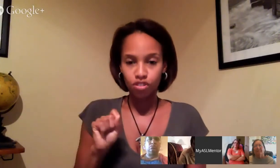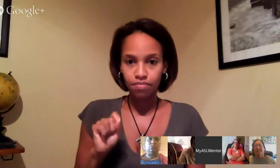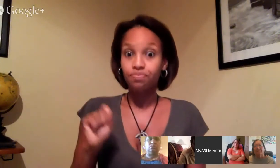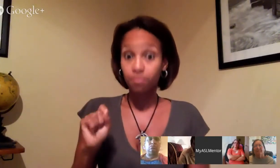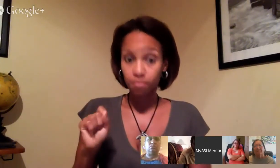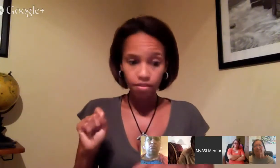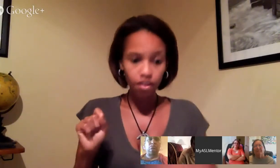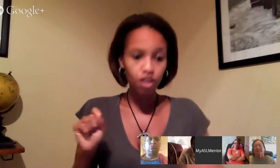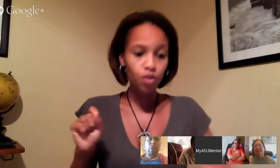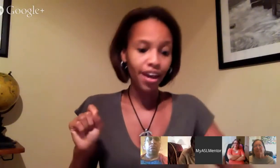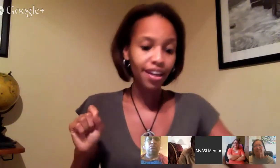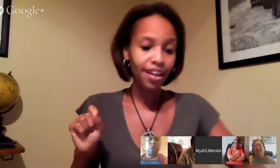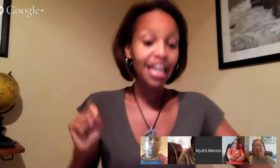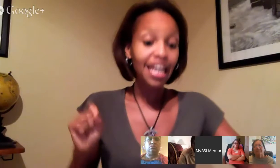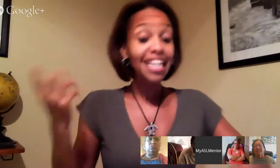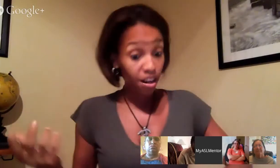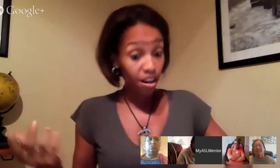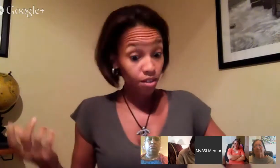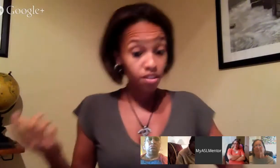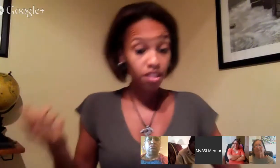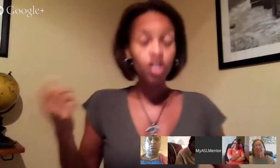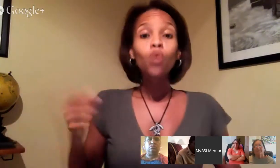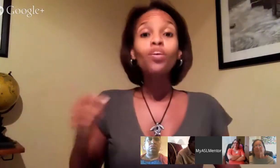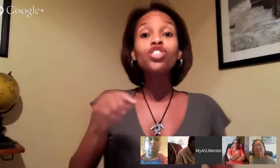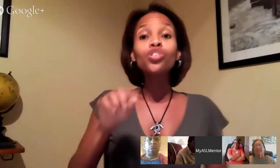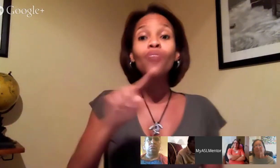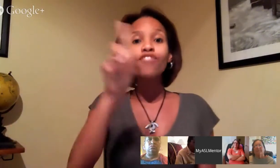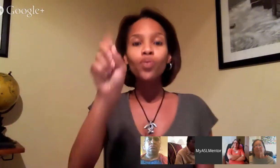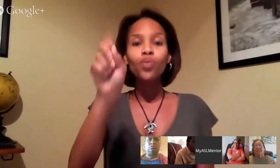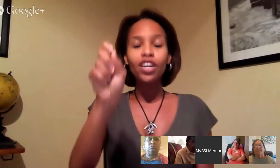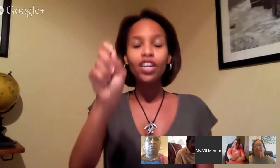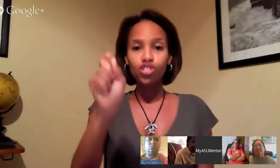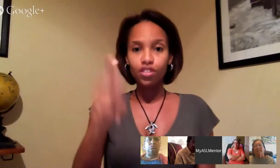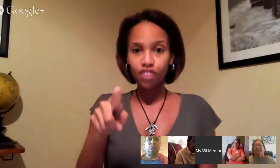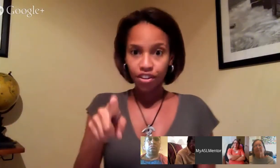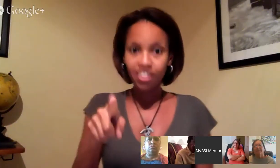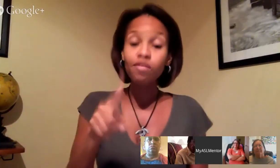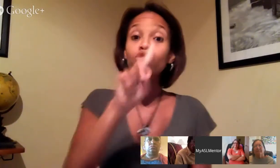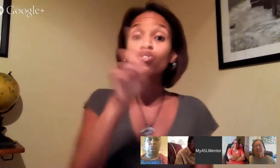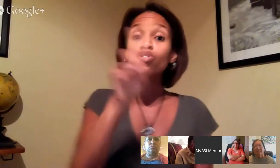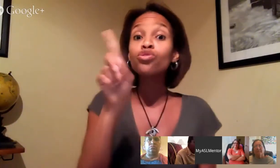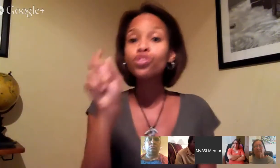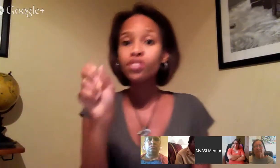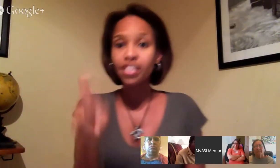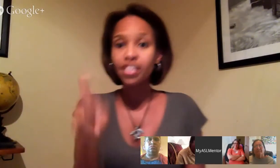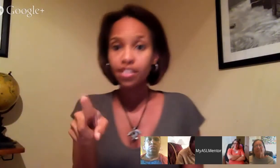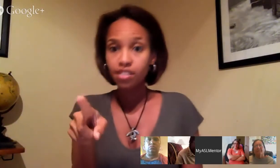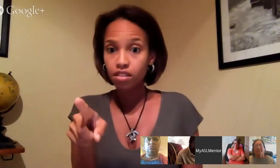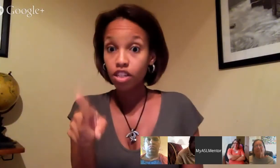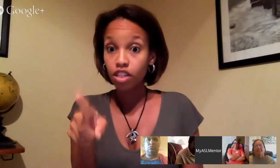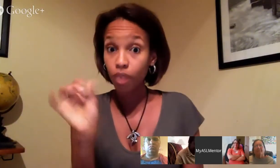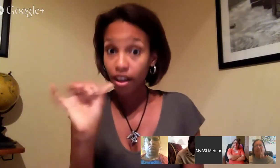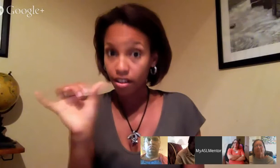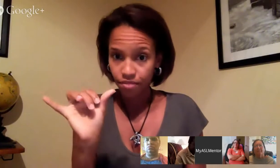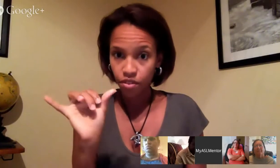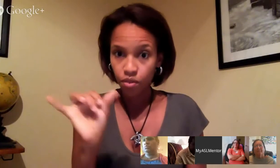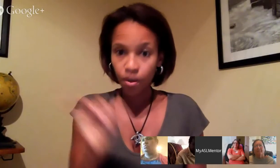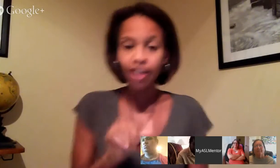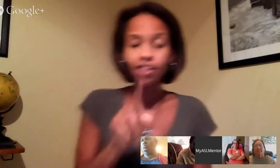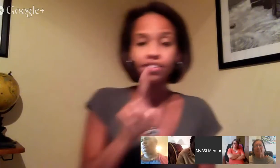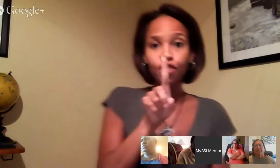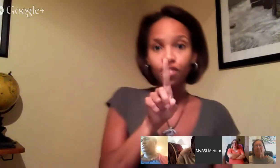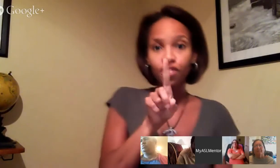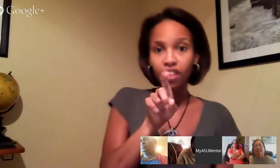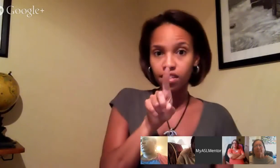question. Okay. Now, we do have the question finger, and deaf people do use this as well.